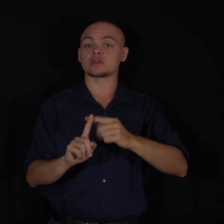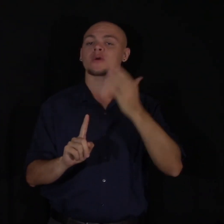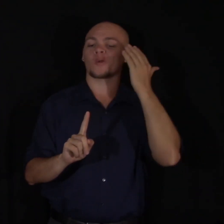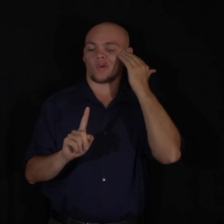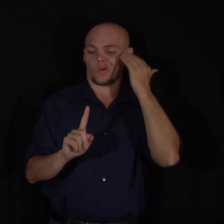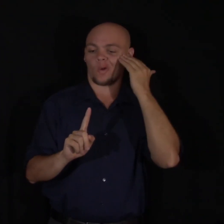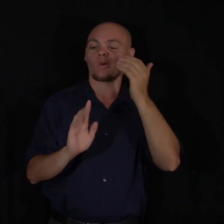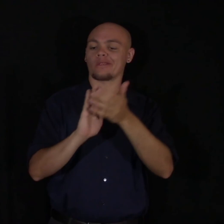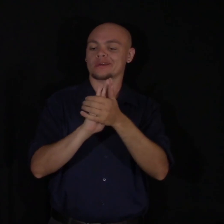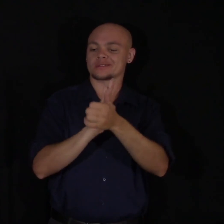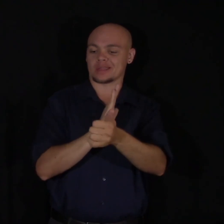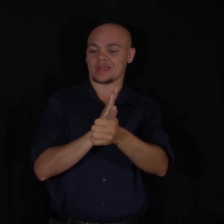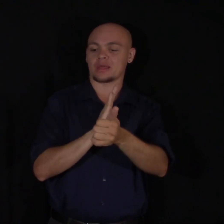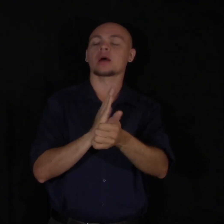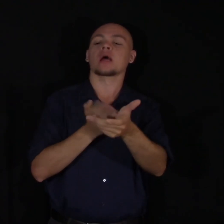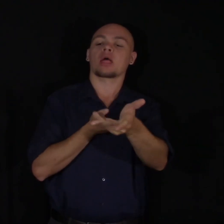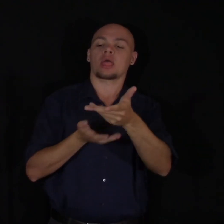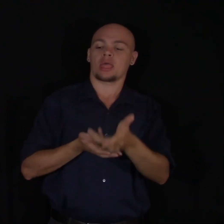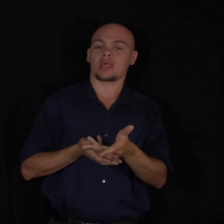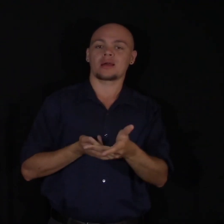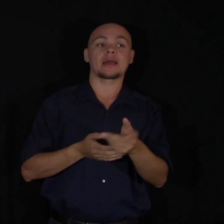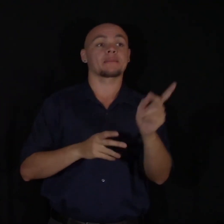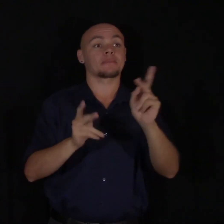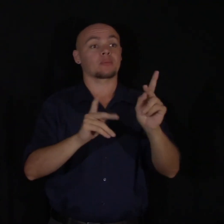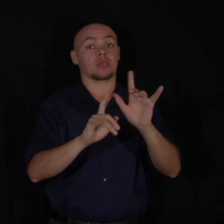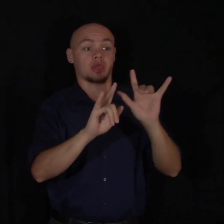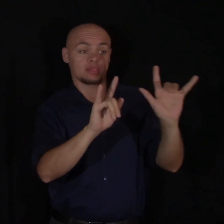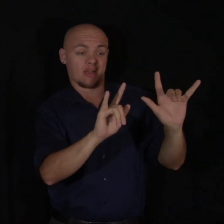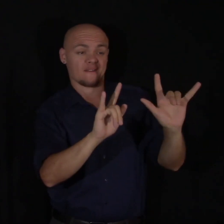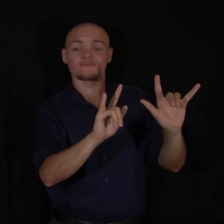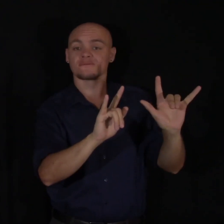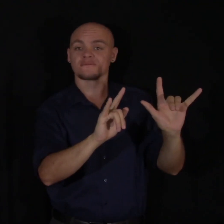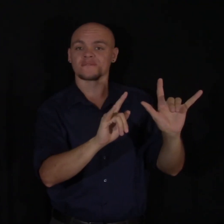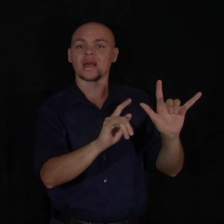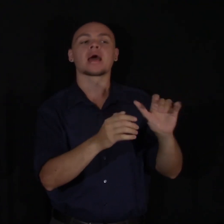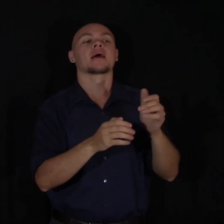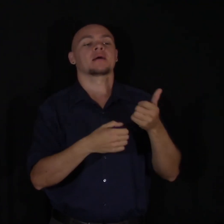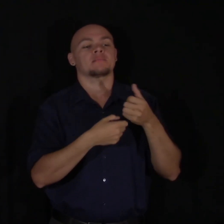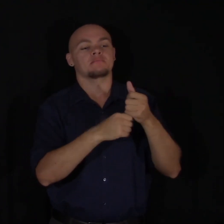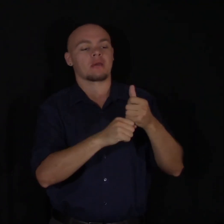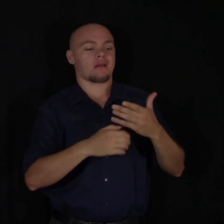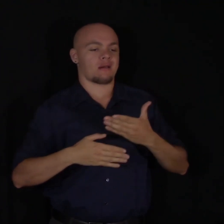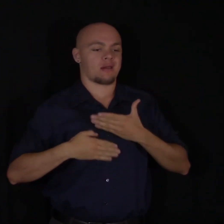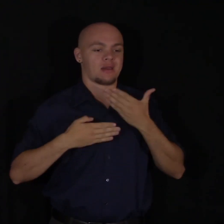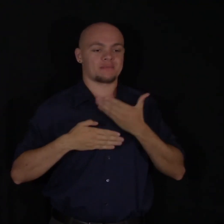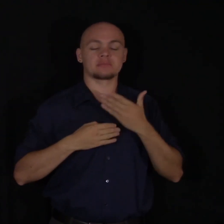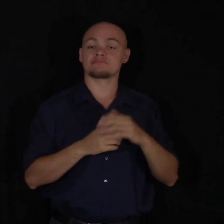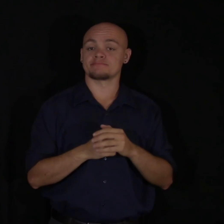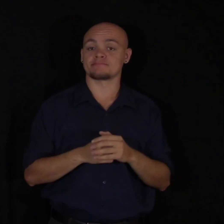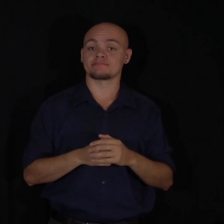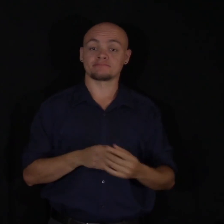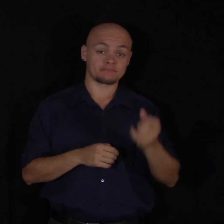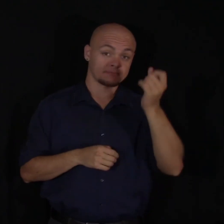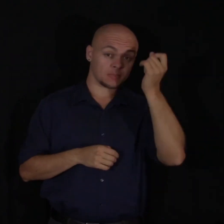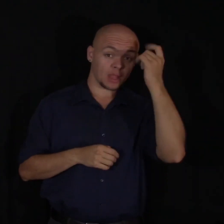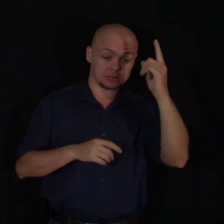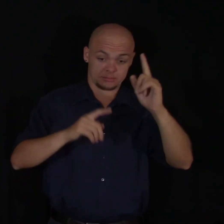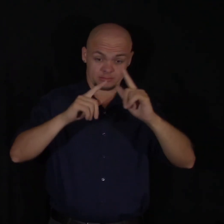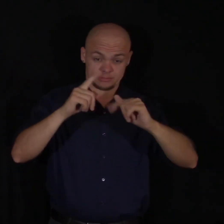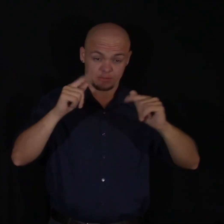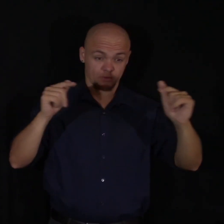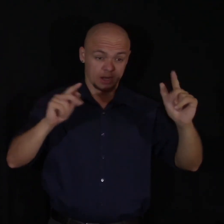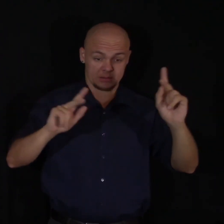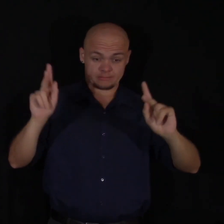to make yourself and your loved ones happy. When we all gain a wider understanding of the variety